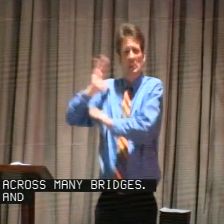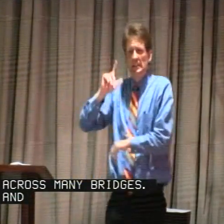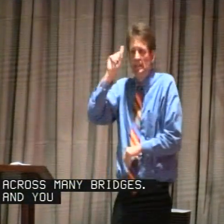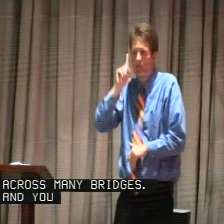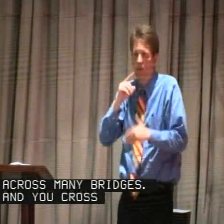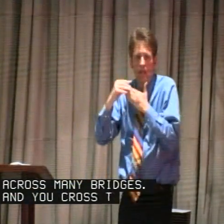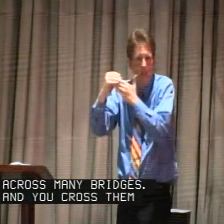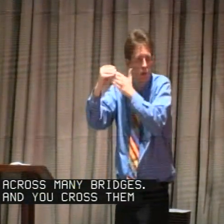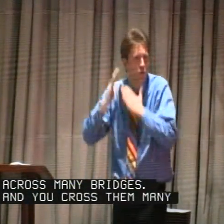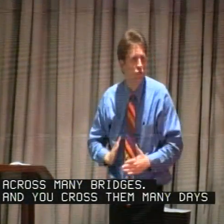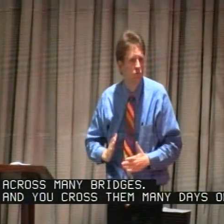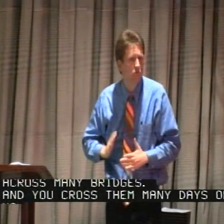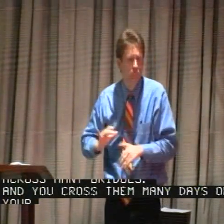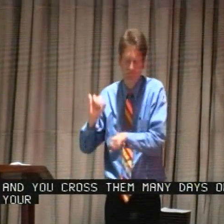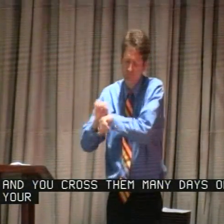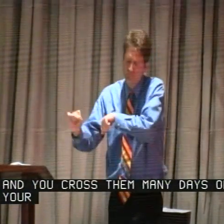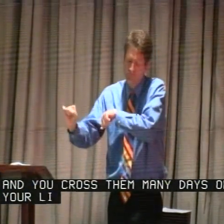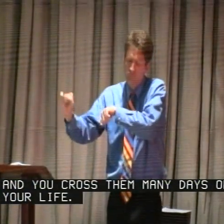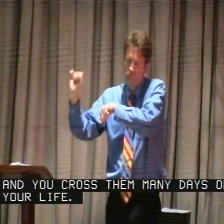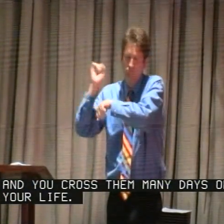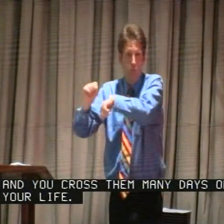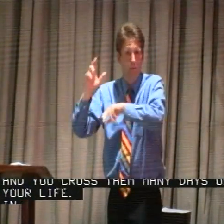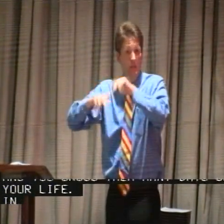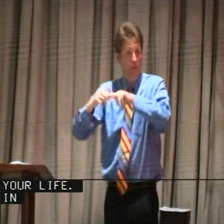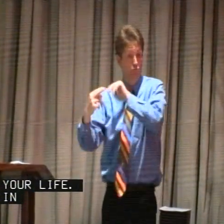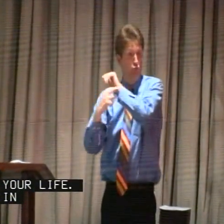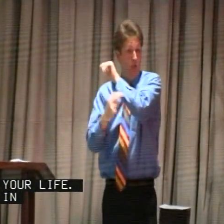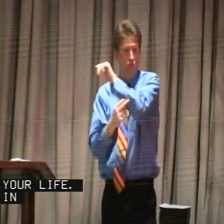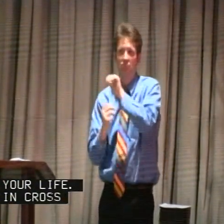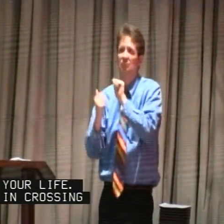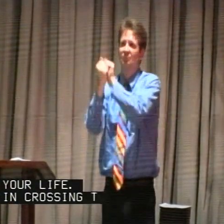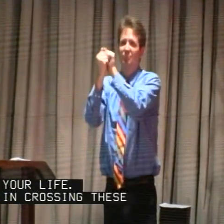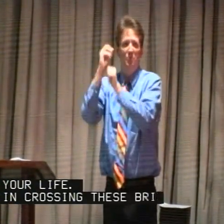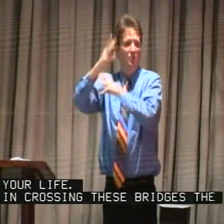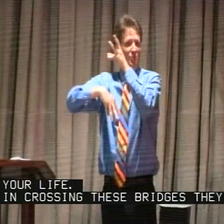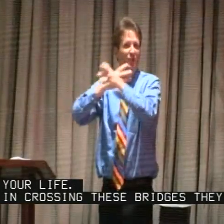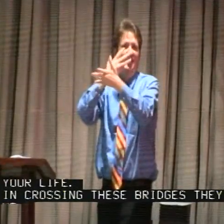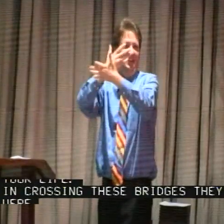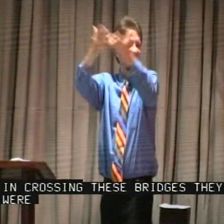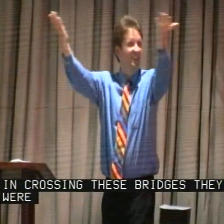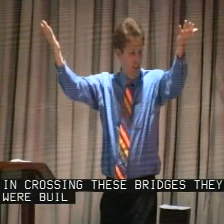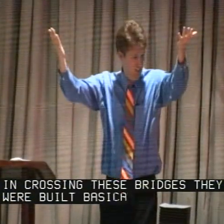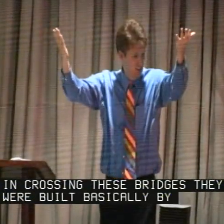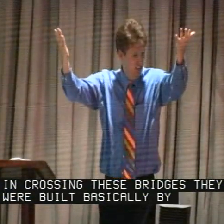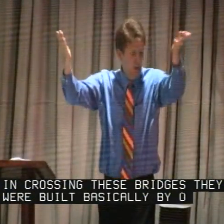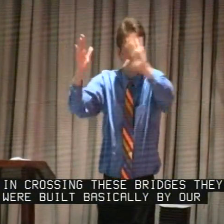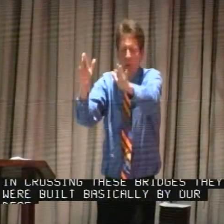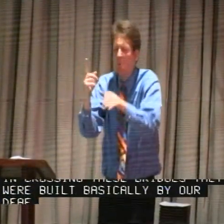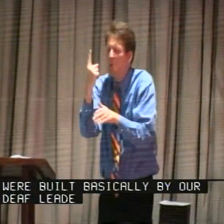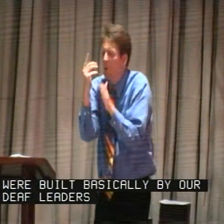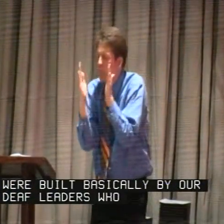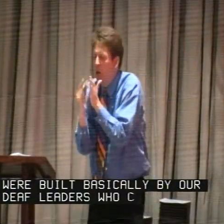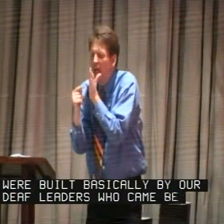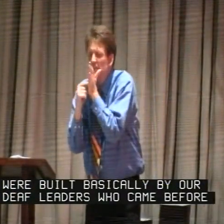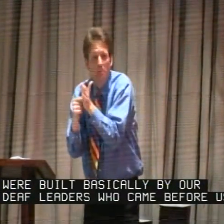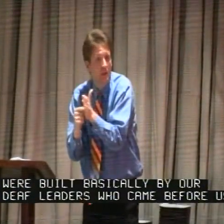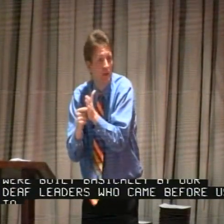were built basically by our deaf leaders who came before us to help us to meet the world